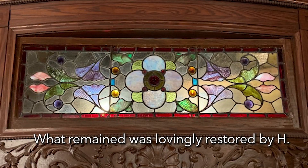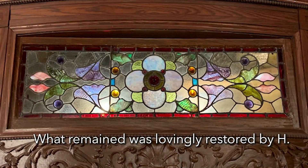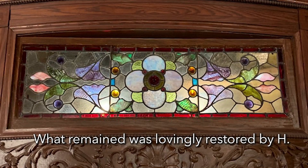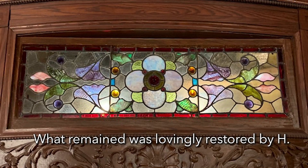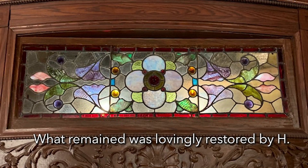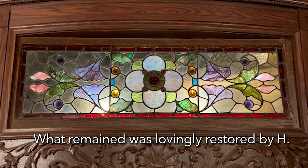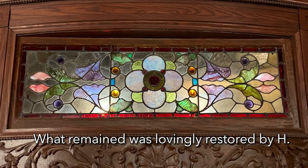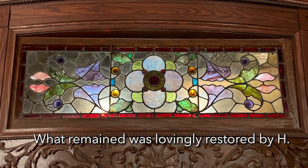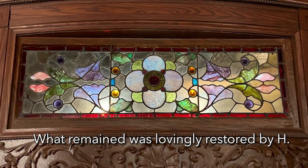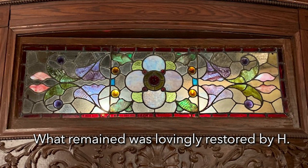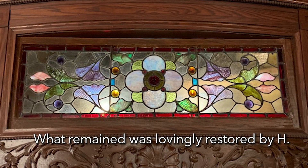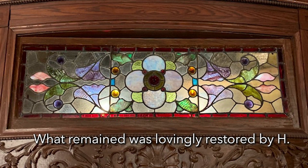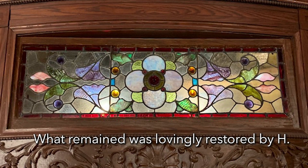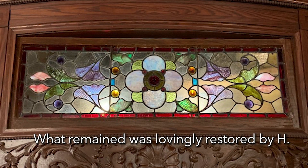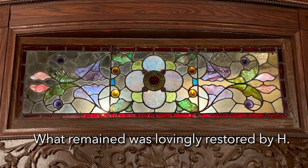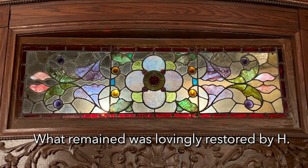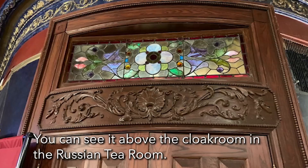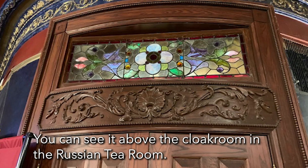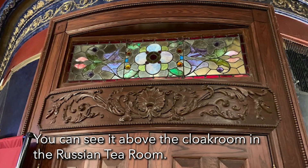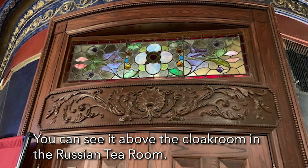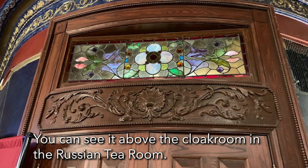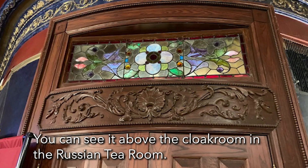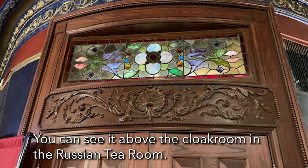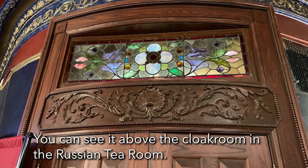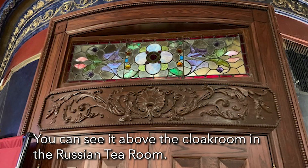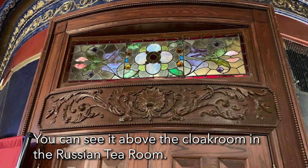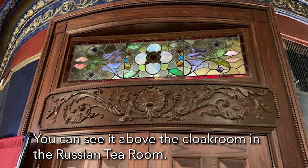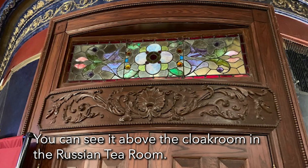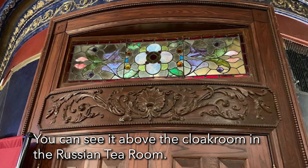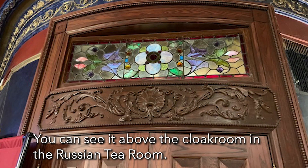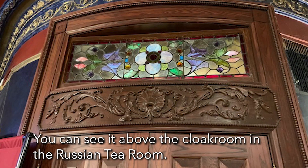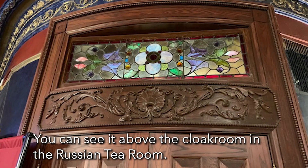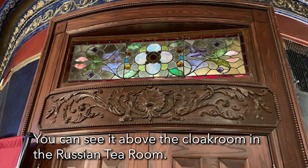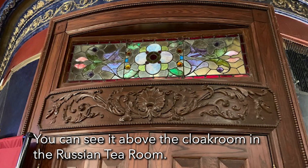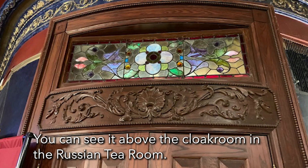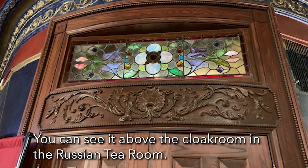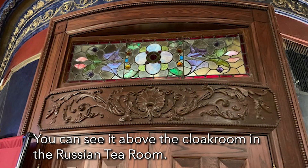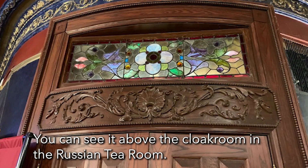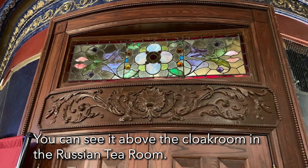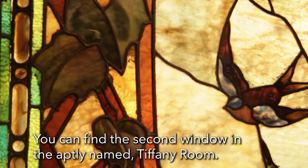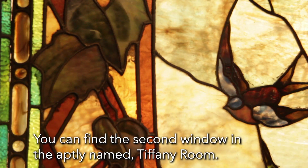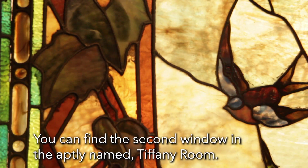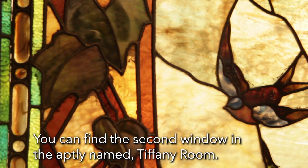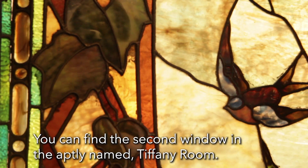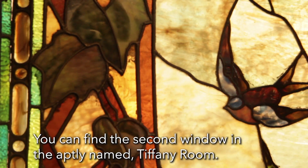remained was lovingly restored by H. You can see it above the cloakroom in the Russian tea room. And you can find the